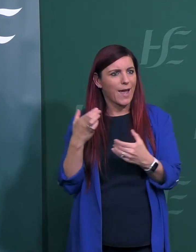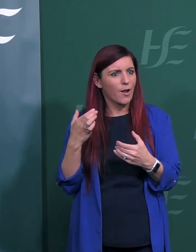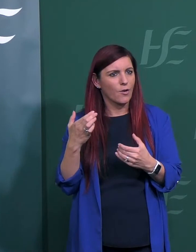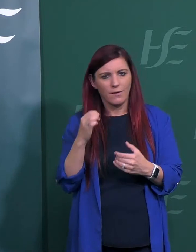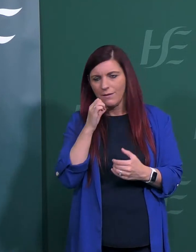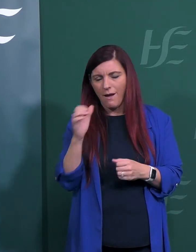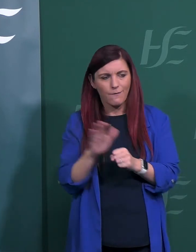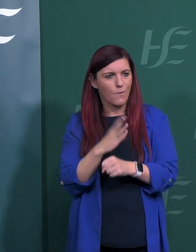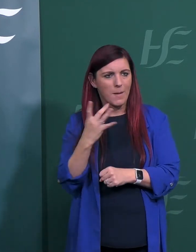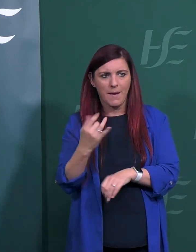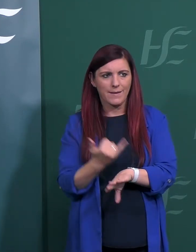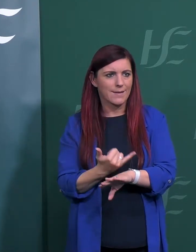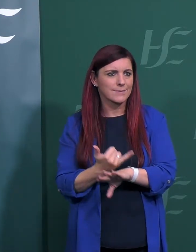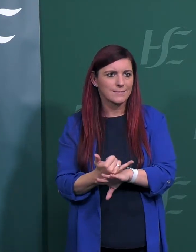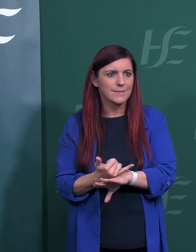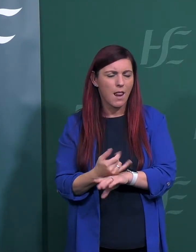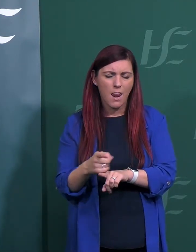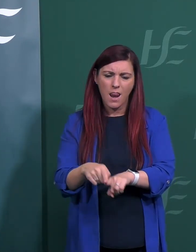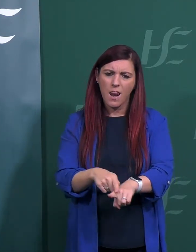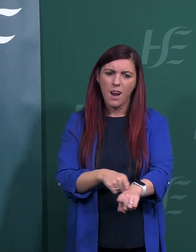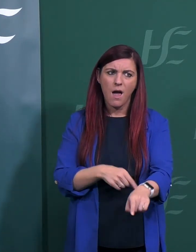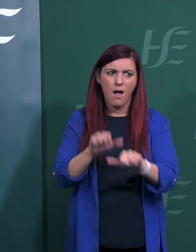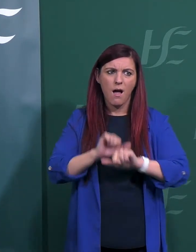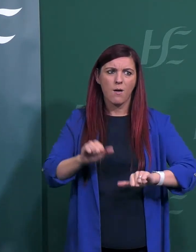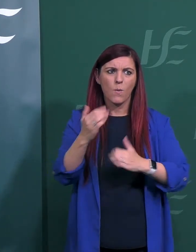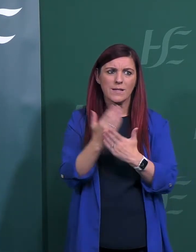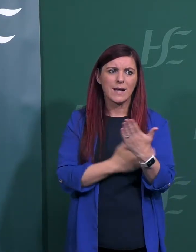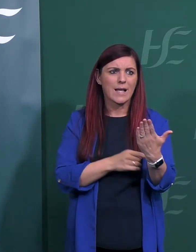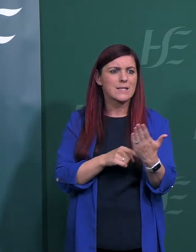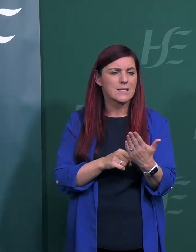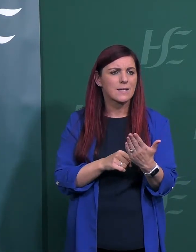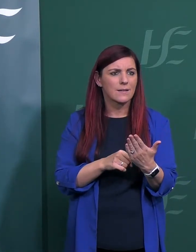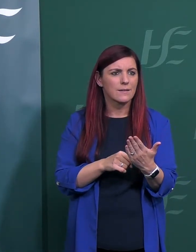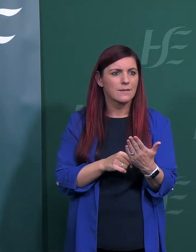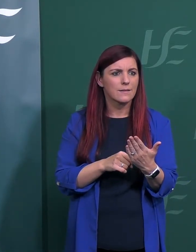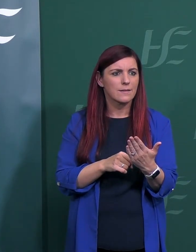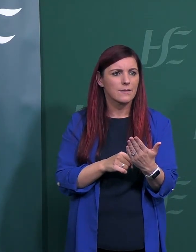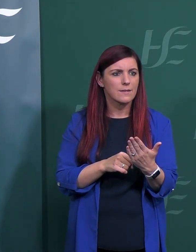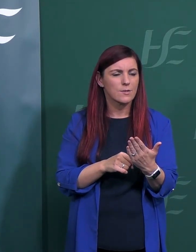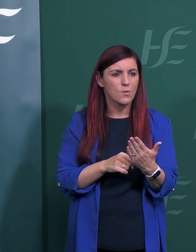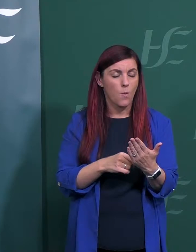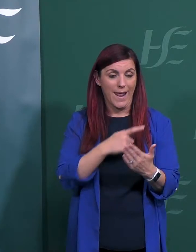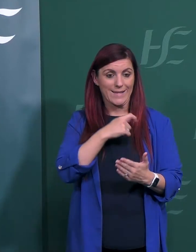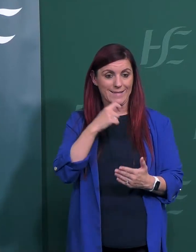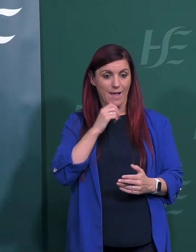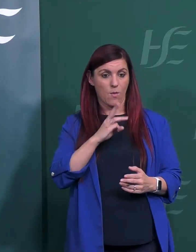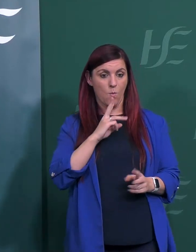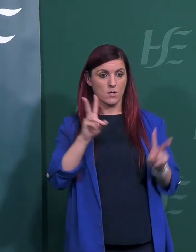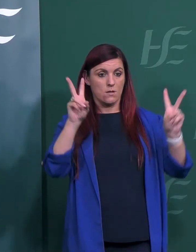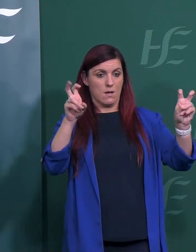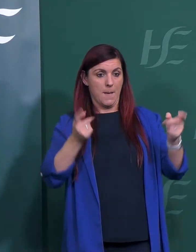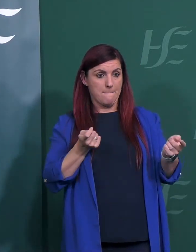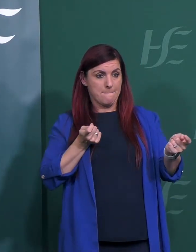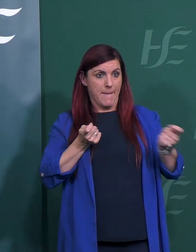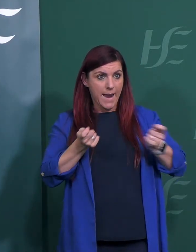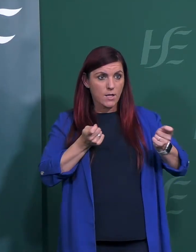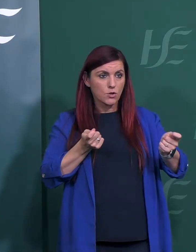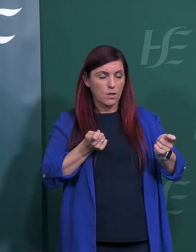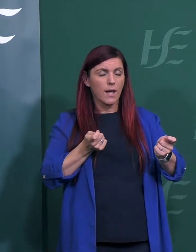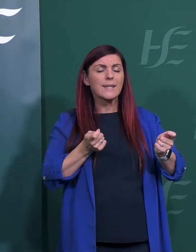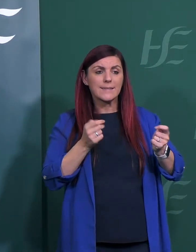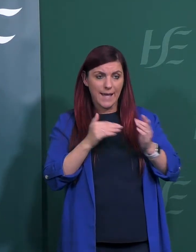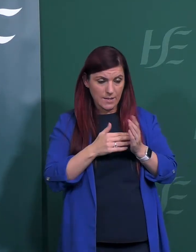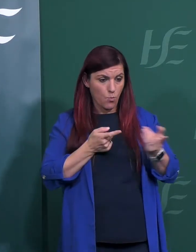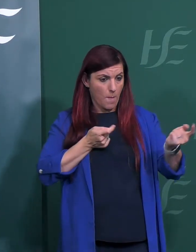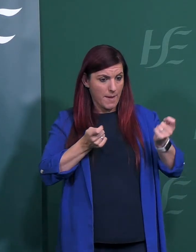long and impactful waiting lists for people for care. So when we do say we're managing to deliver that urgent care